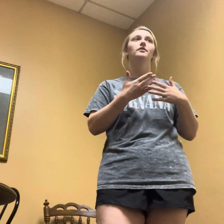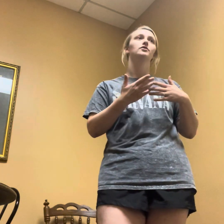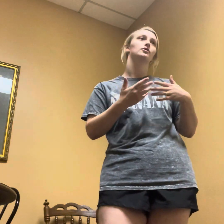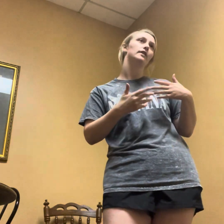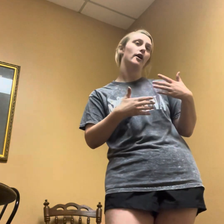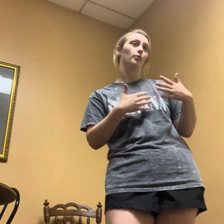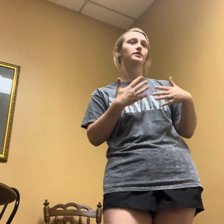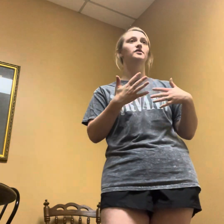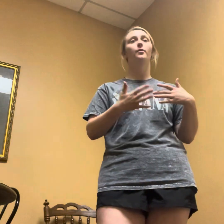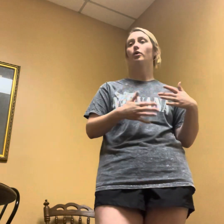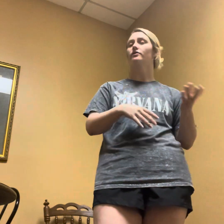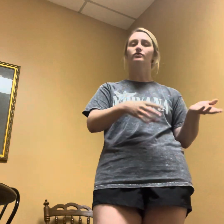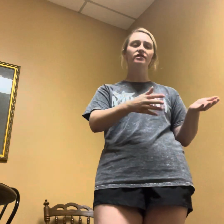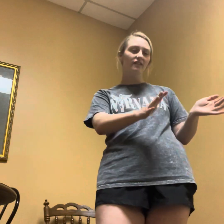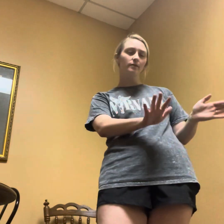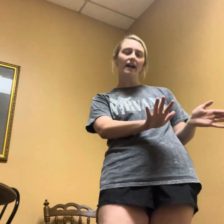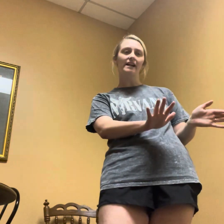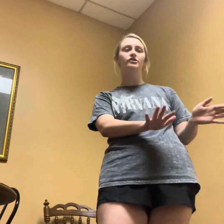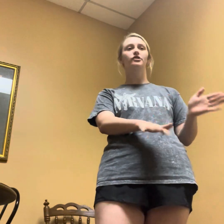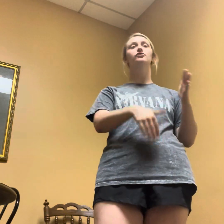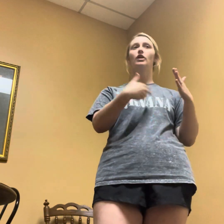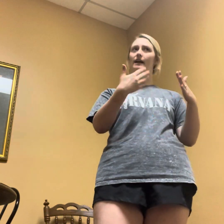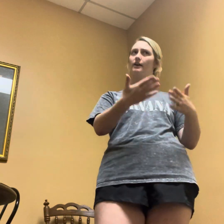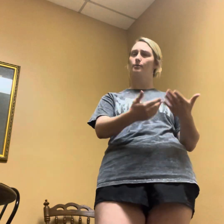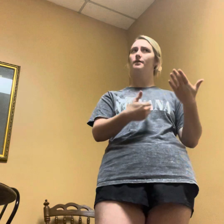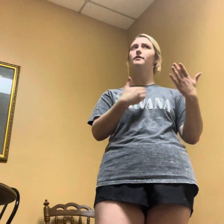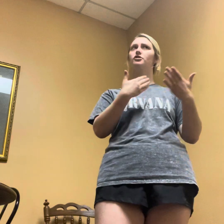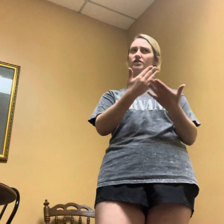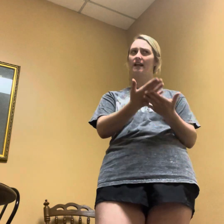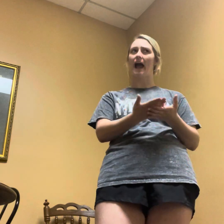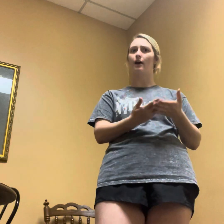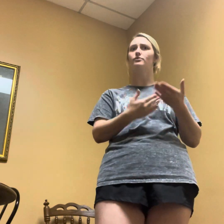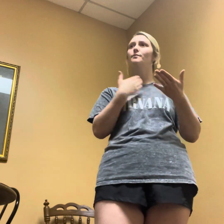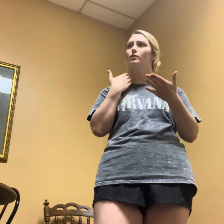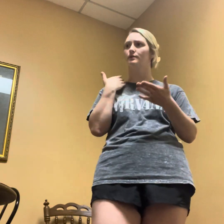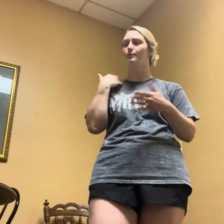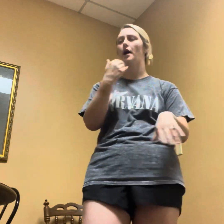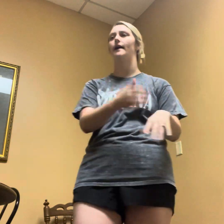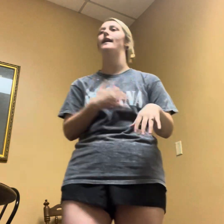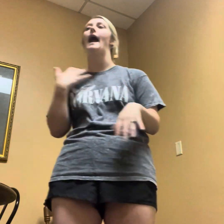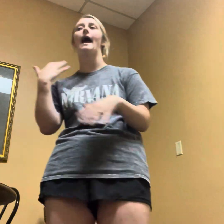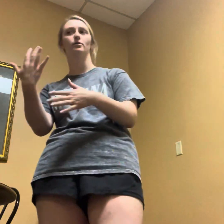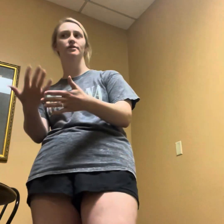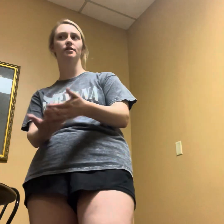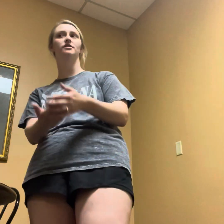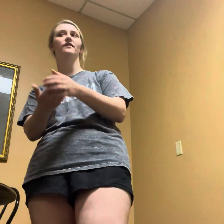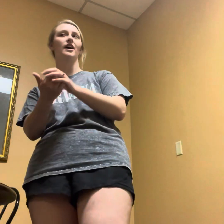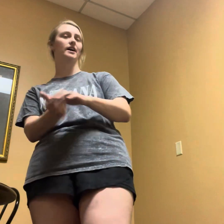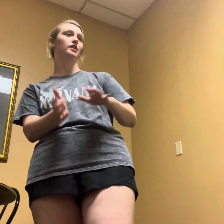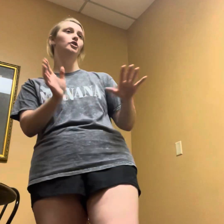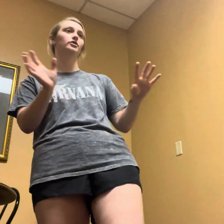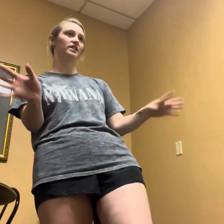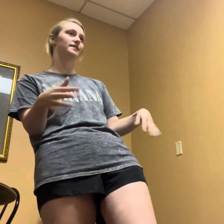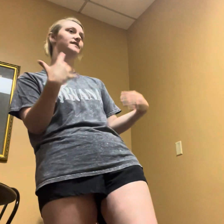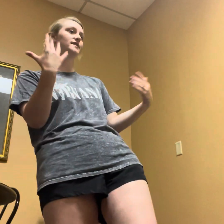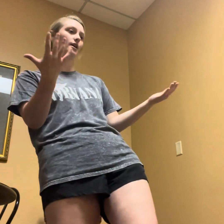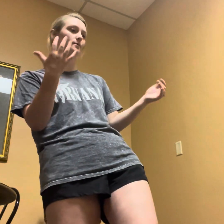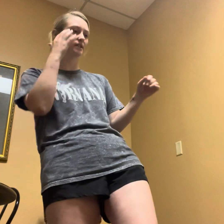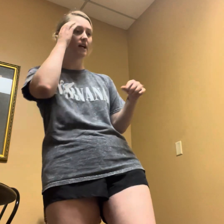little help and support. Don't just give them the answer. Try to help them understand how to multiply and how to divide and understand the steps